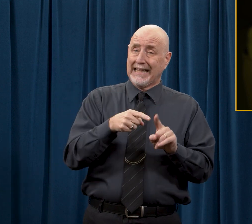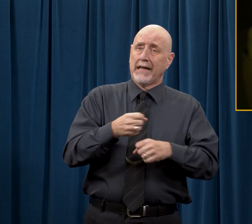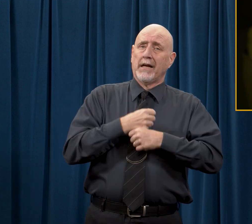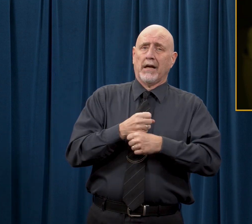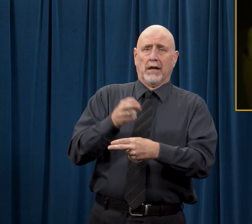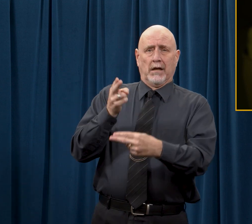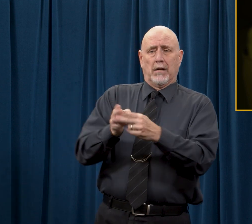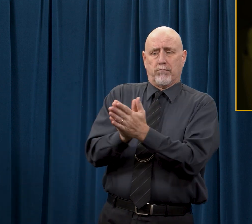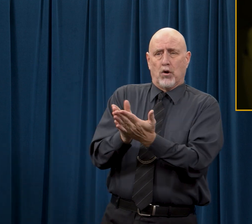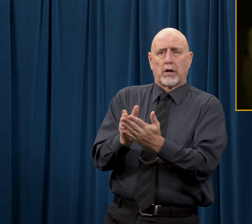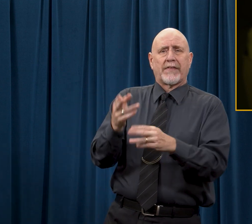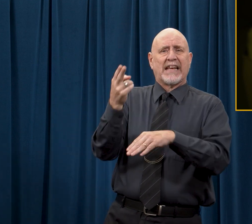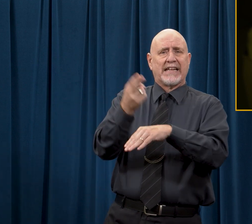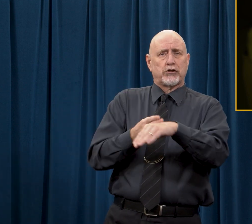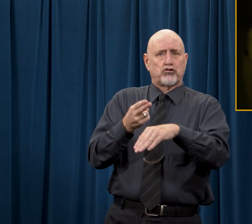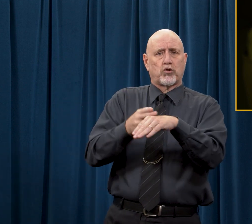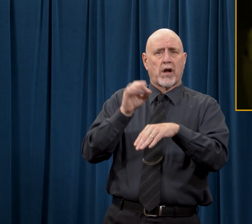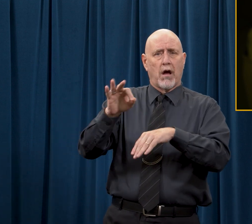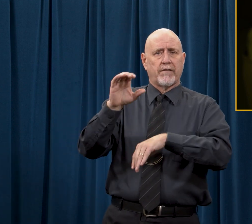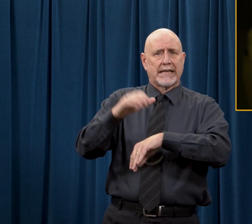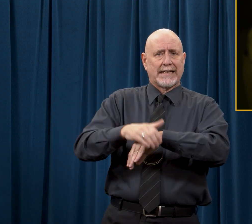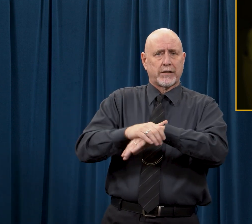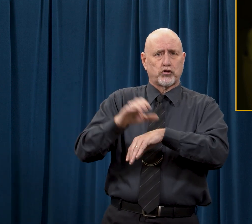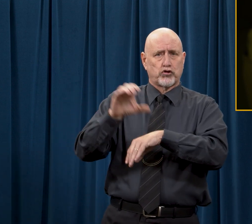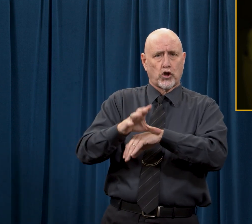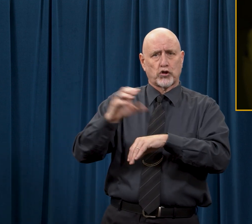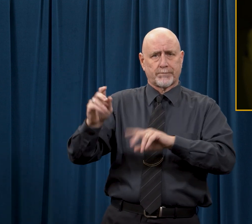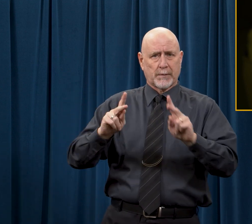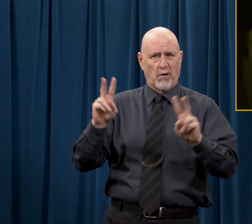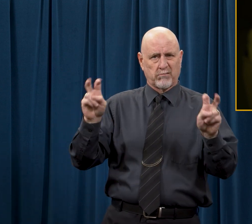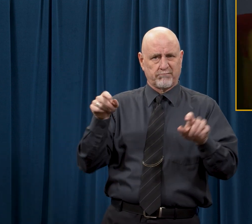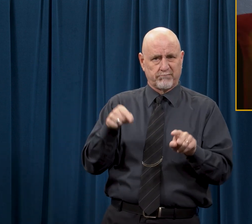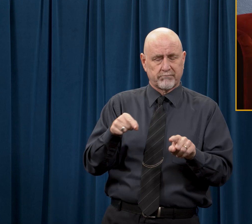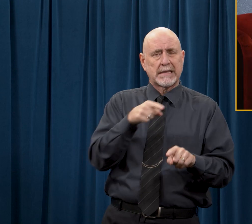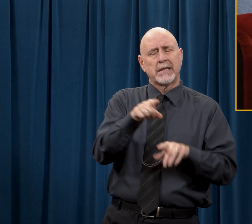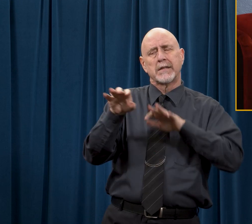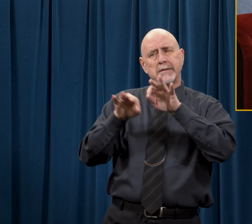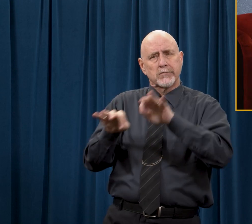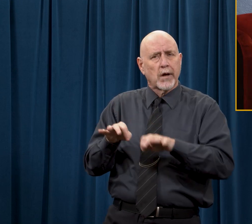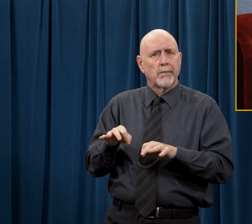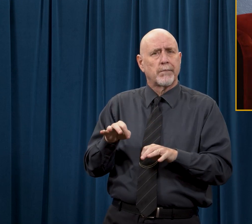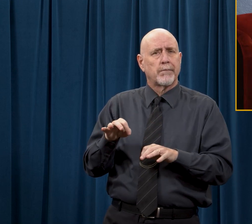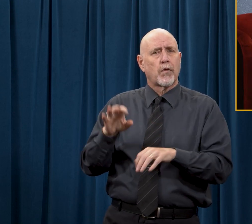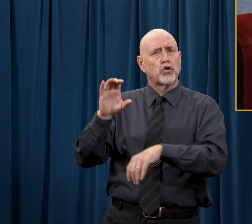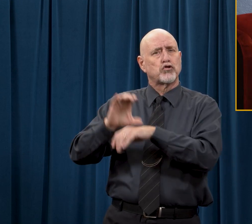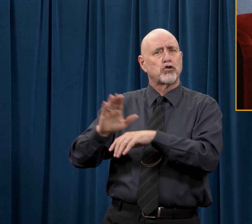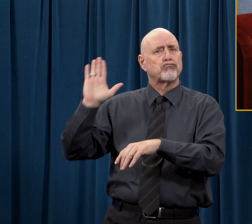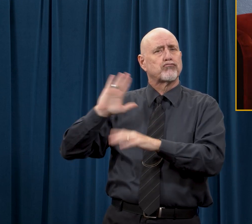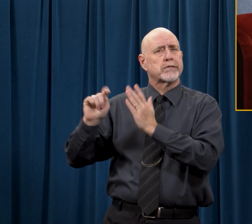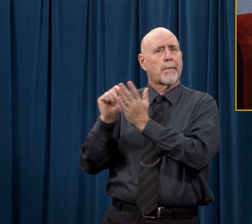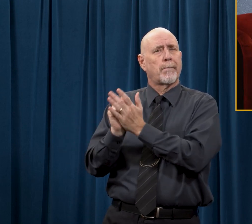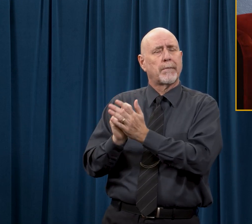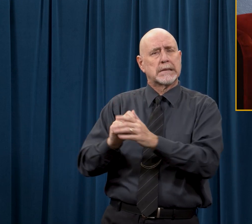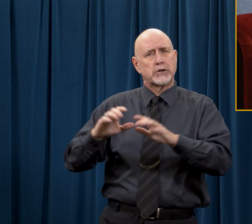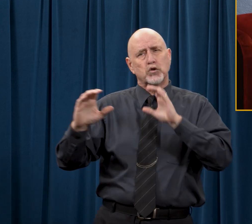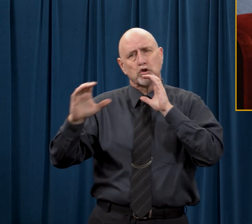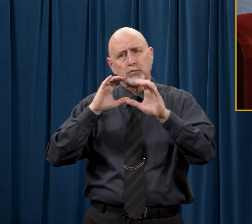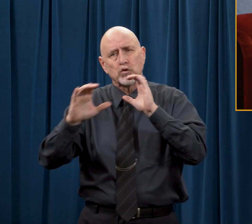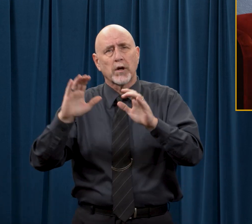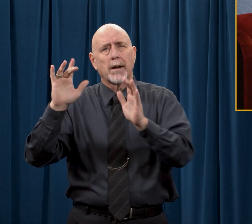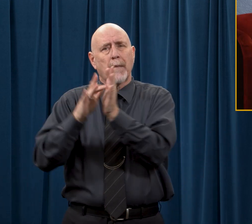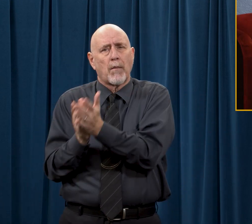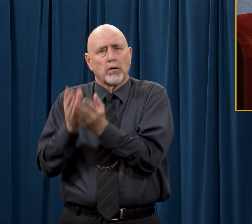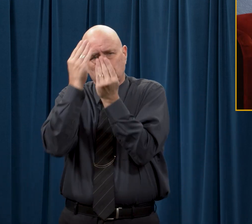did, however, produce a work entitled The History of the English Church and People, in which he describes the efforts of the church